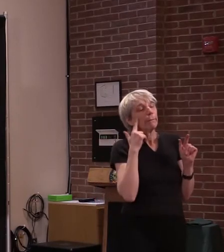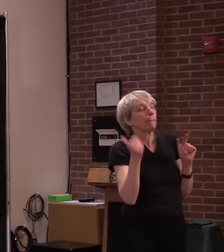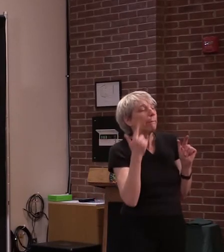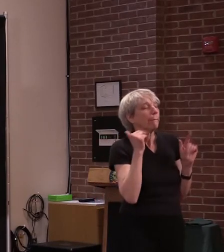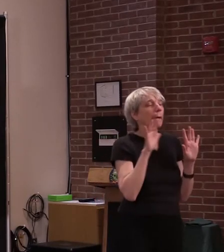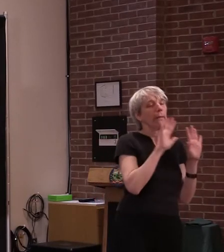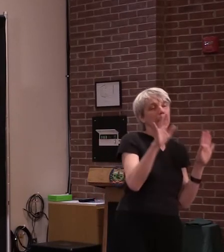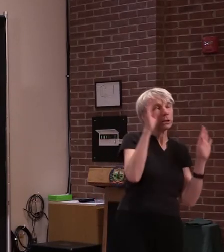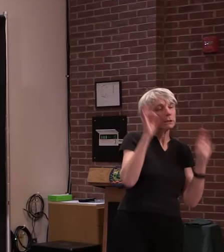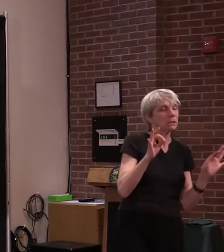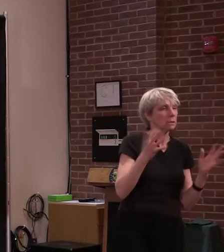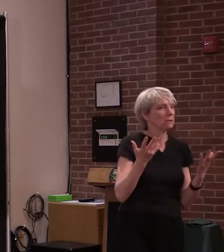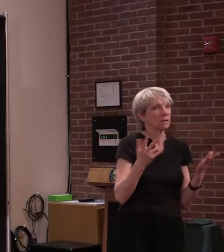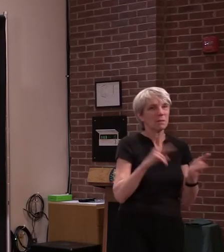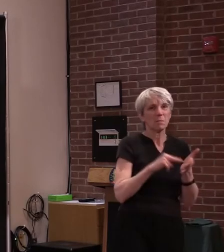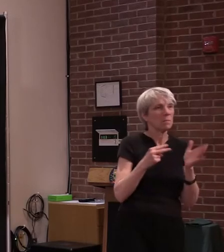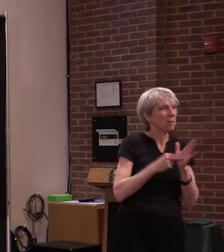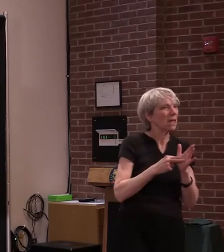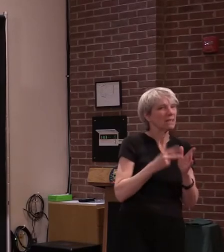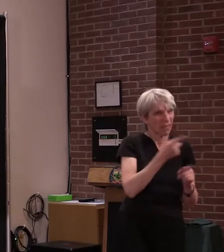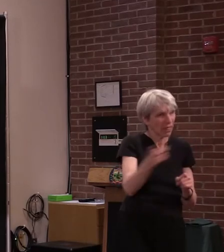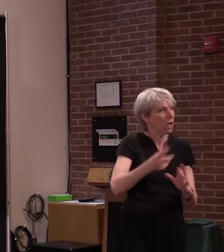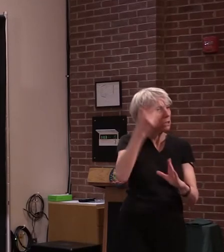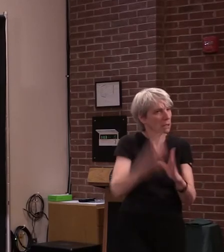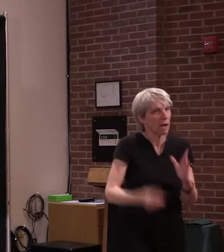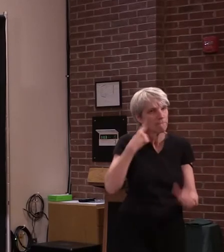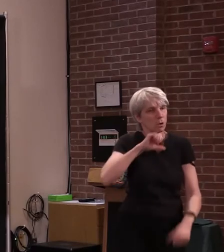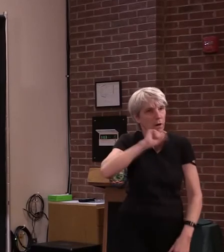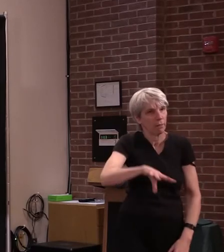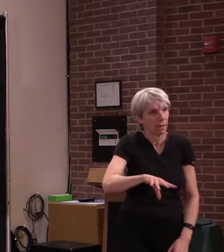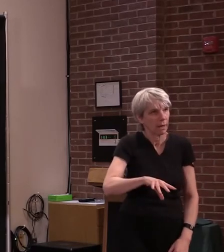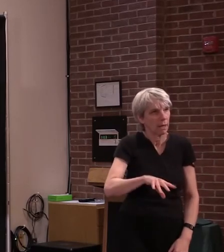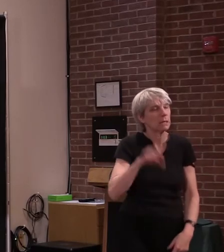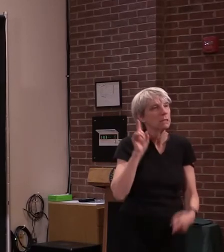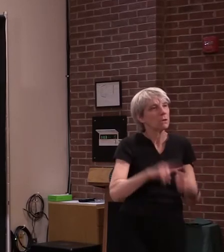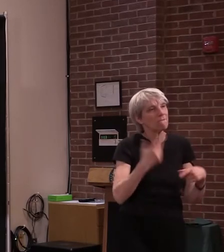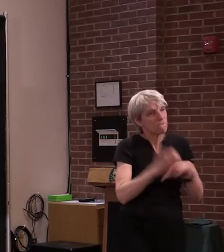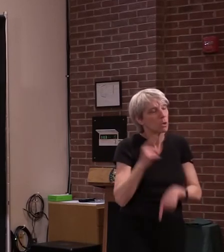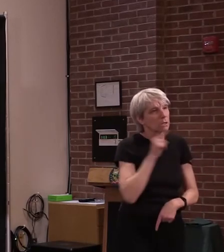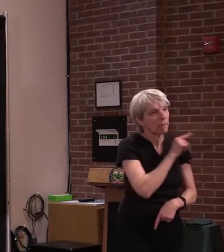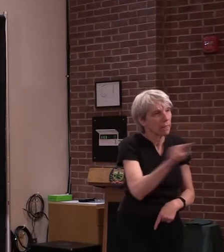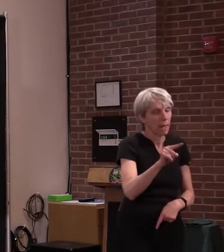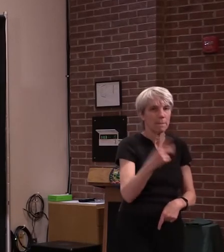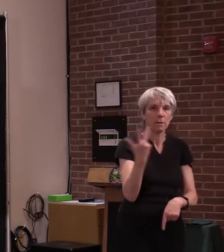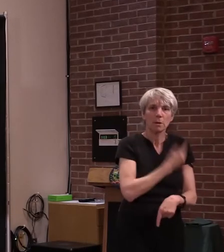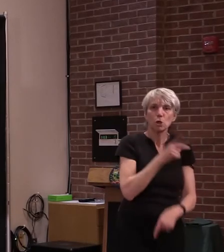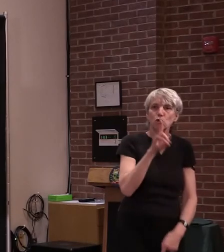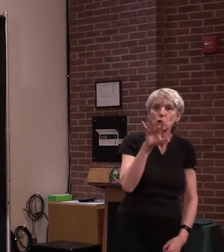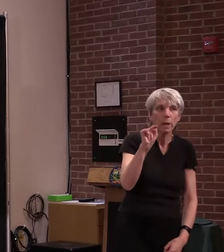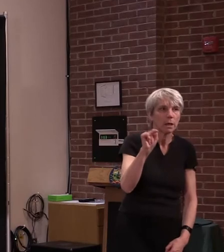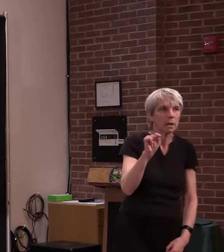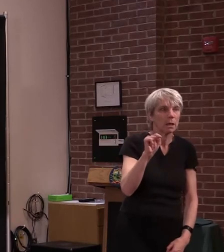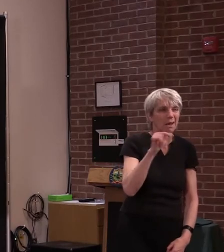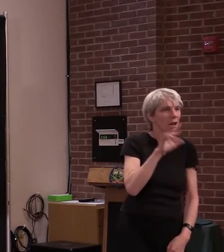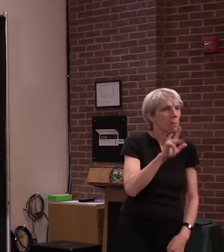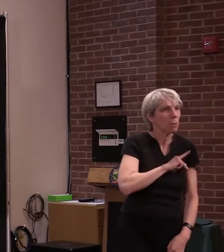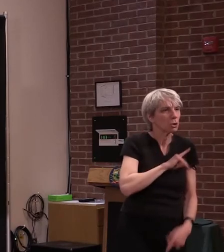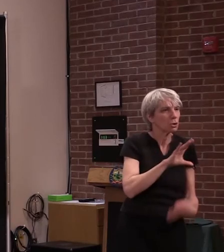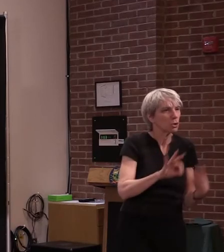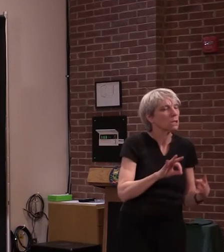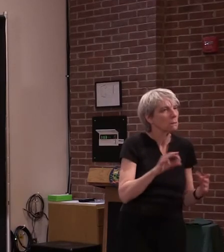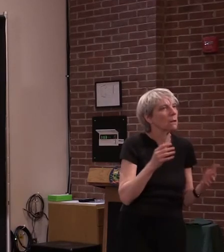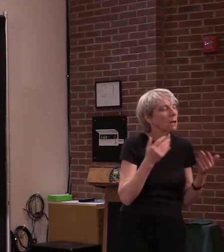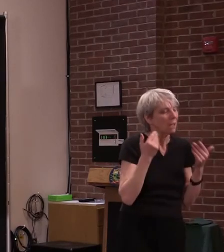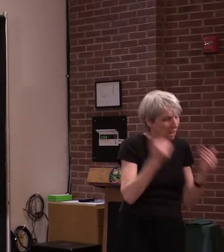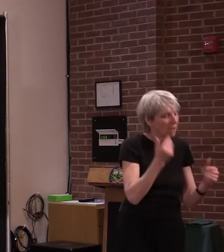okay, is to force people to get other people to get vaccinated. Not a personal choice, but people who are old. Yeah, I